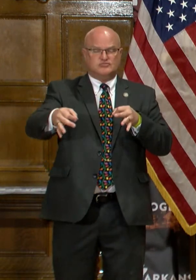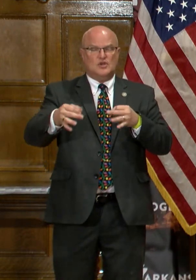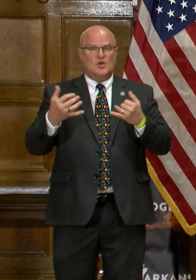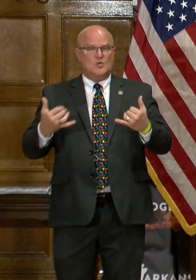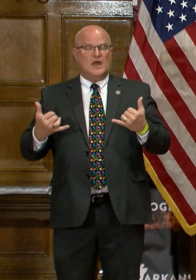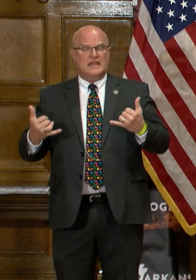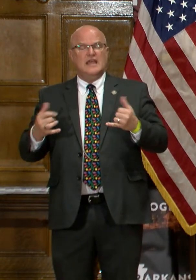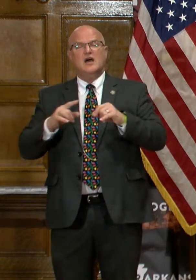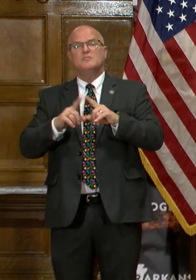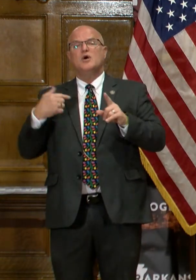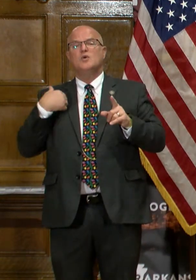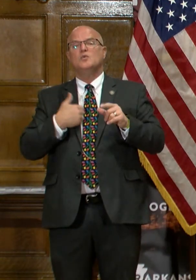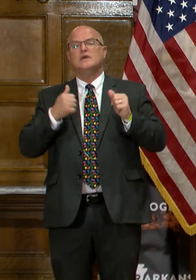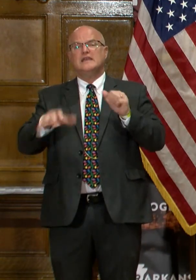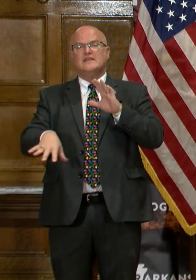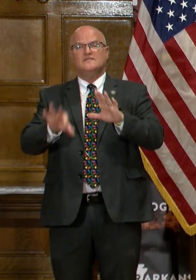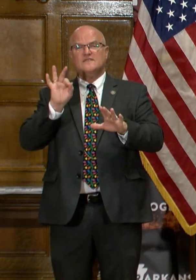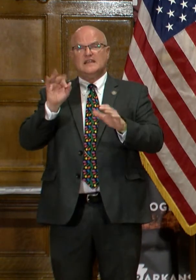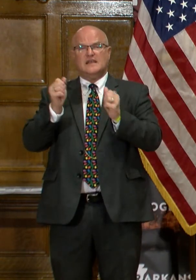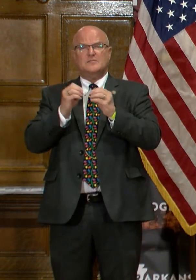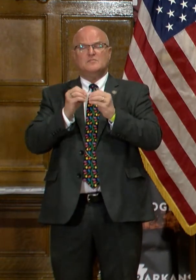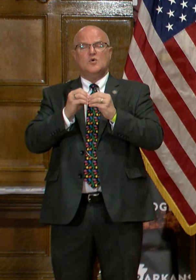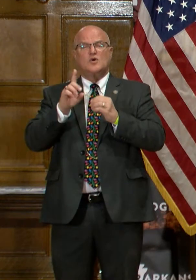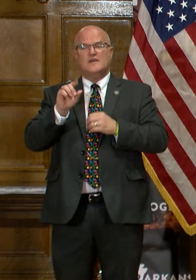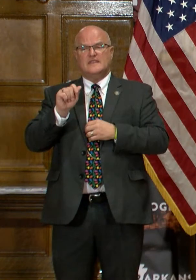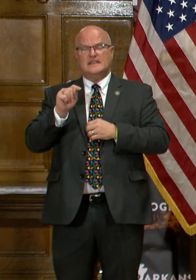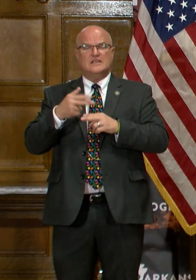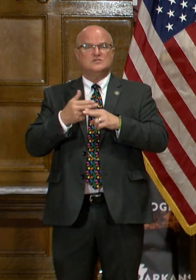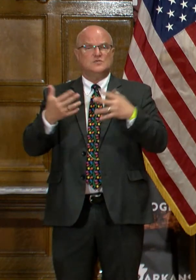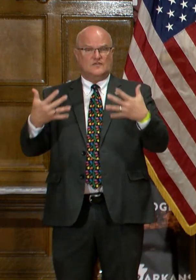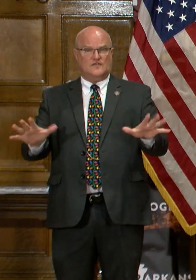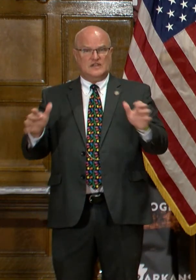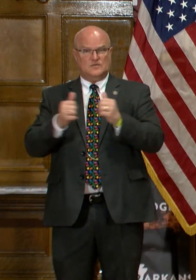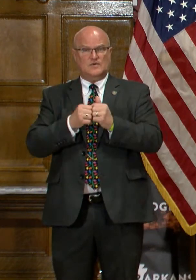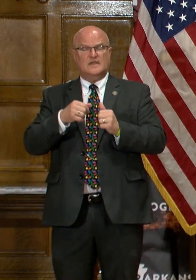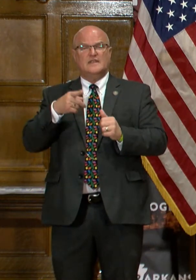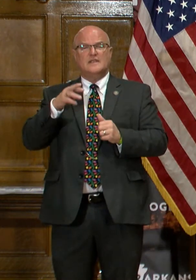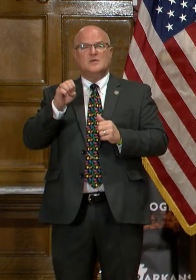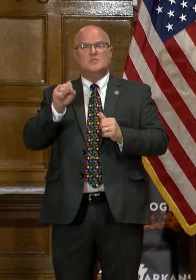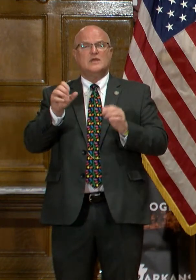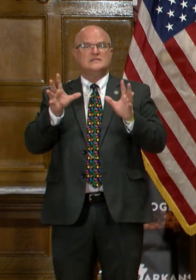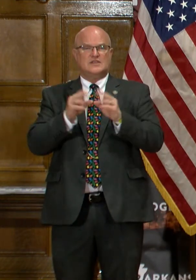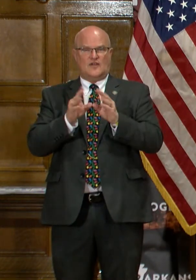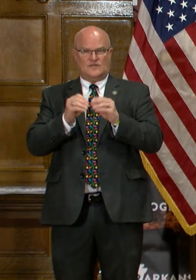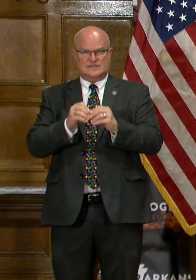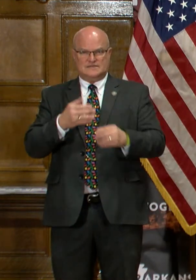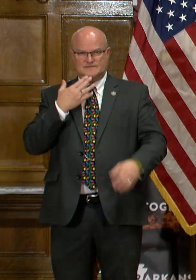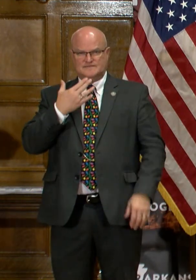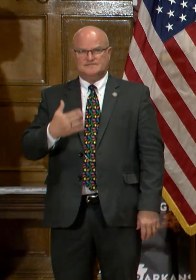this time, but again, we can follow up with that data as soon as we're done with the press conference.